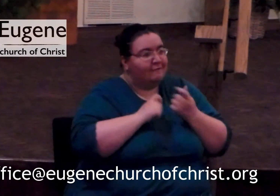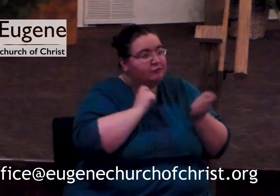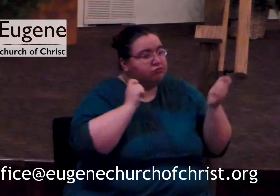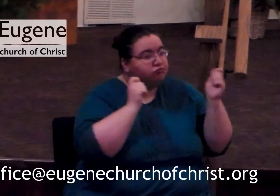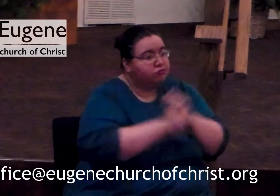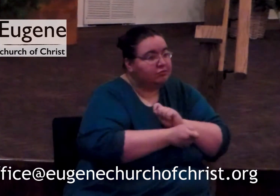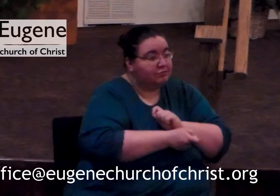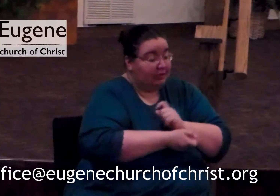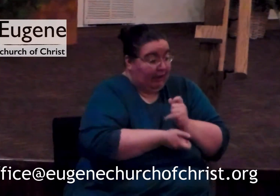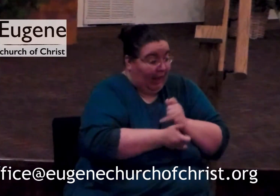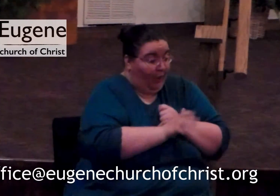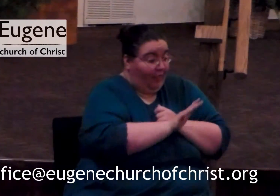their job to be the sower.